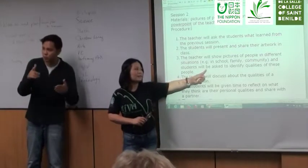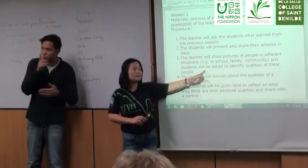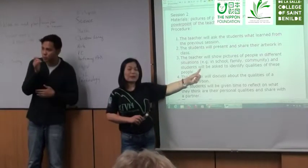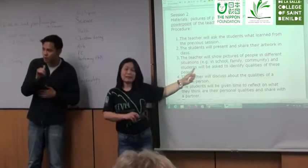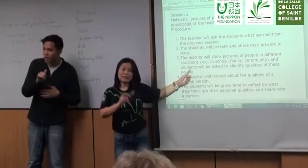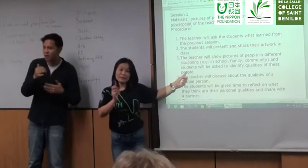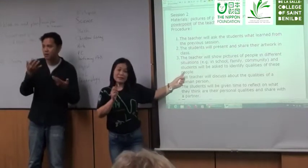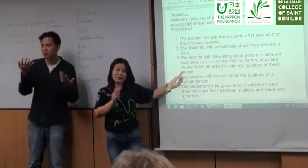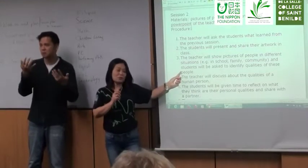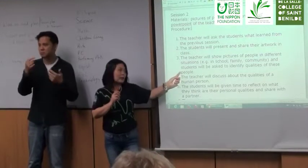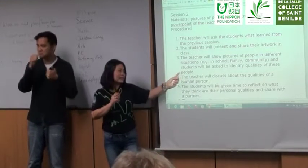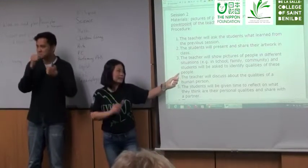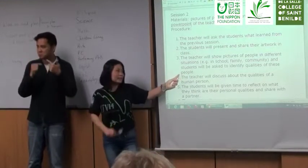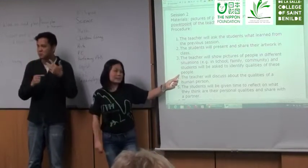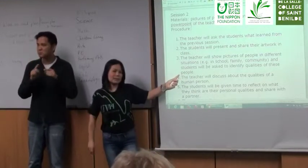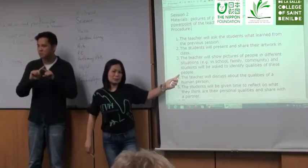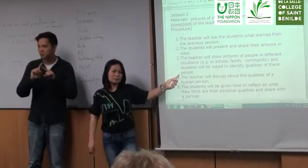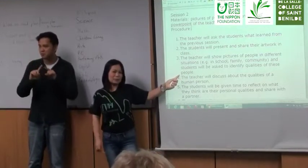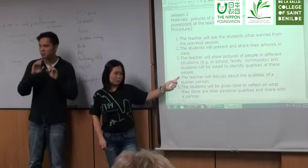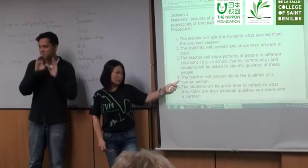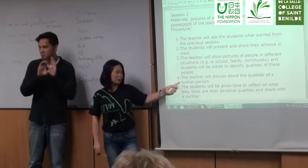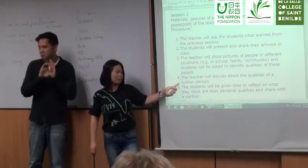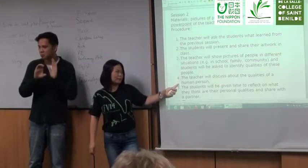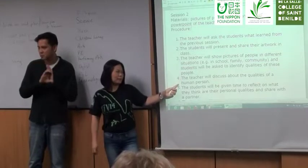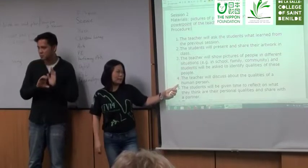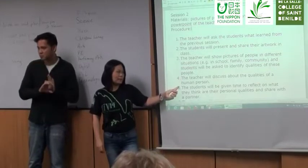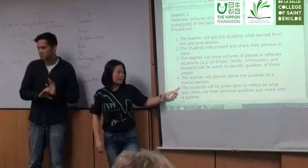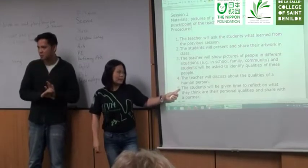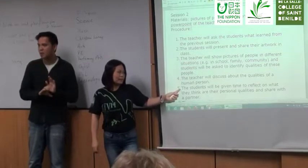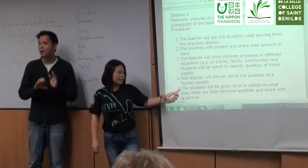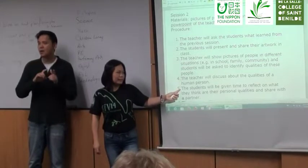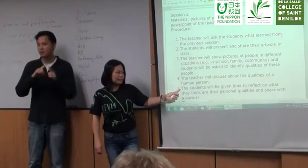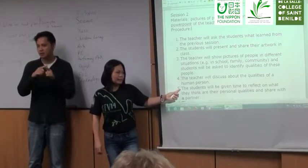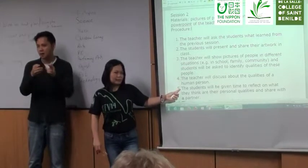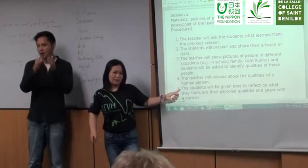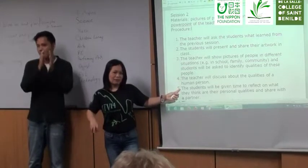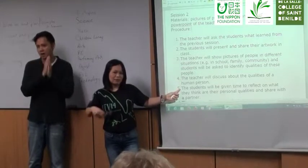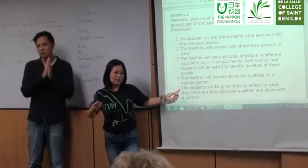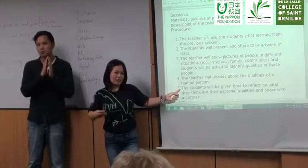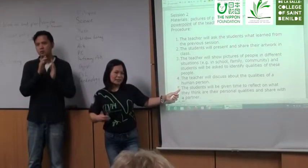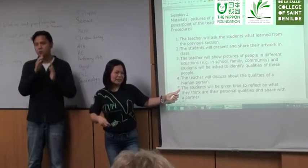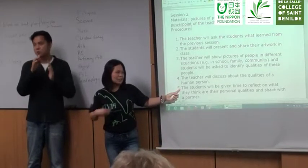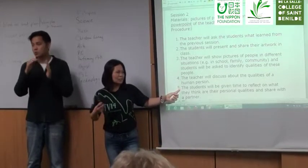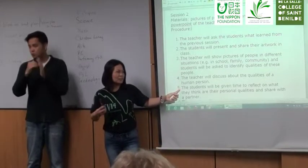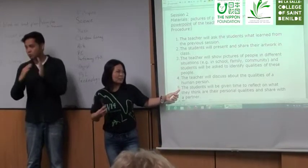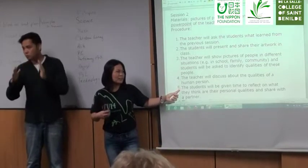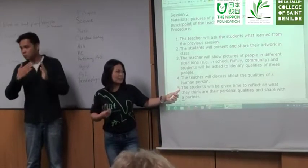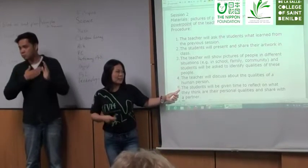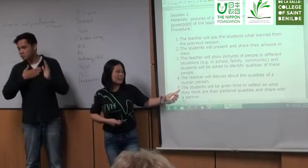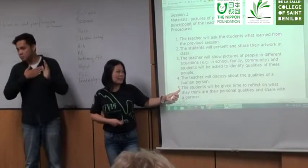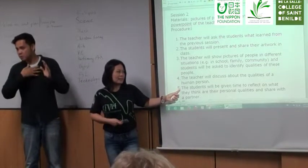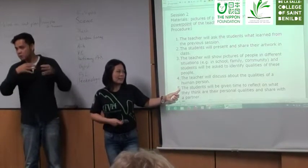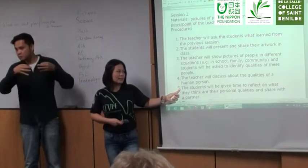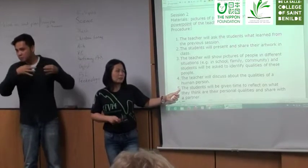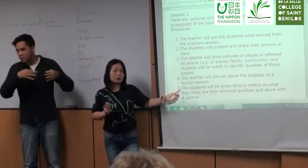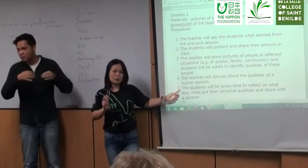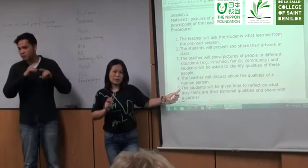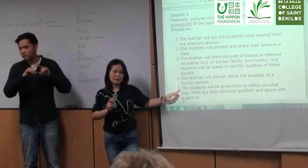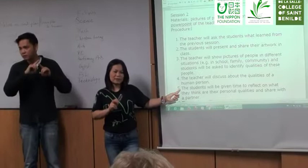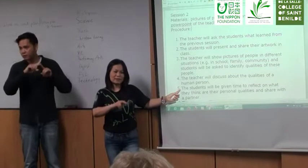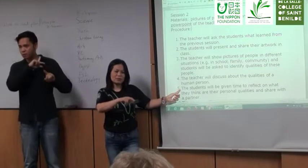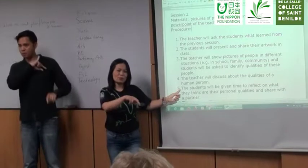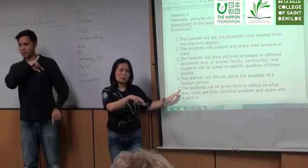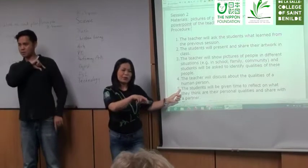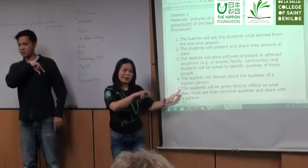to identify these qualities of people. Then, after that, the teacher will discuss about